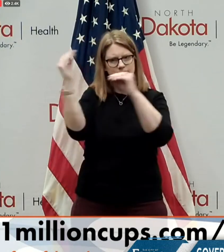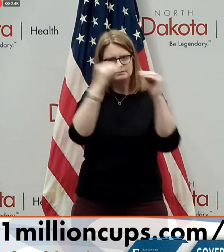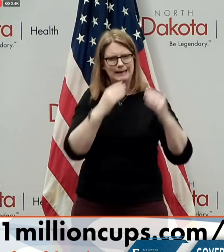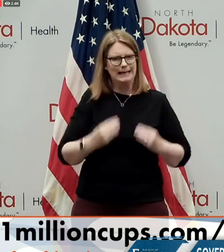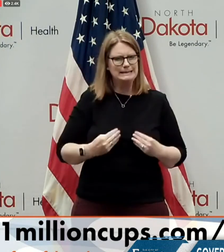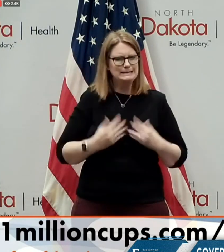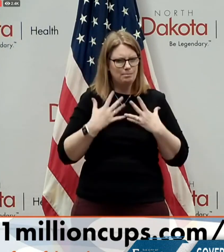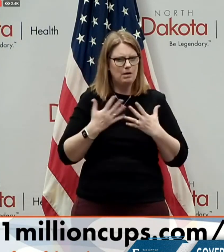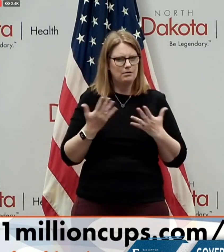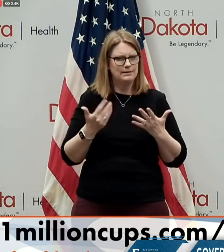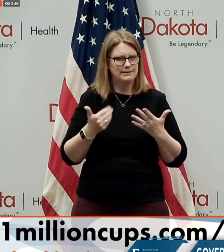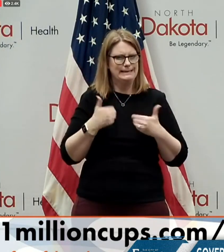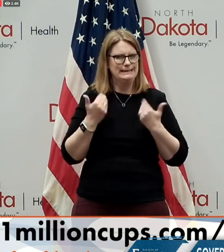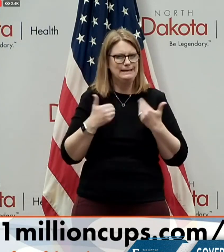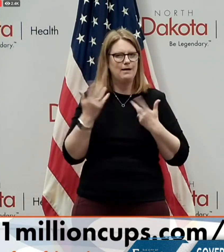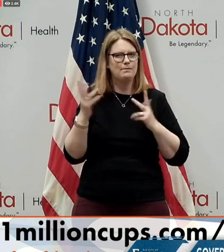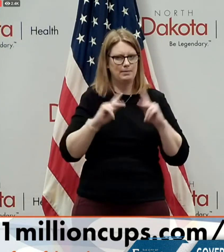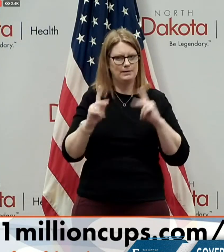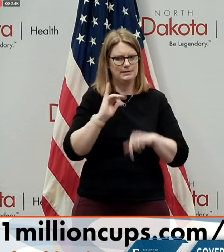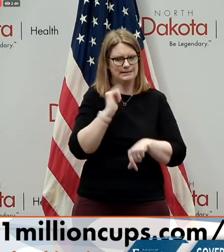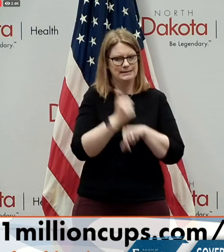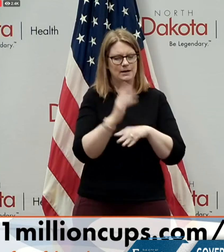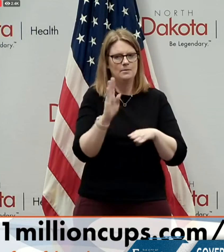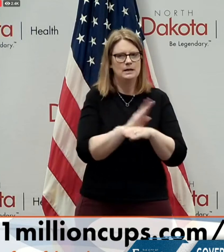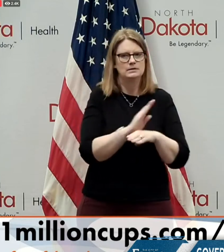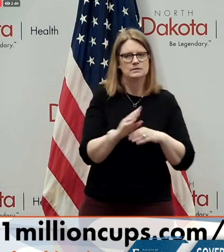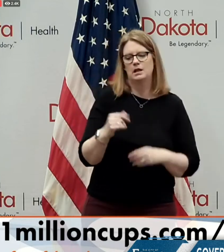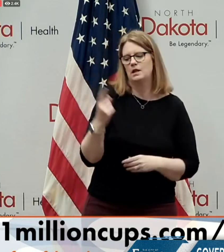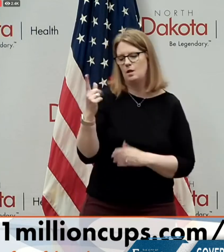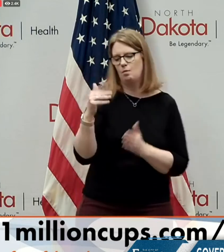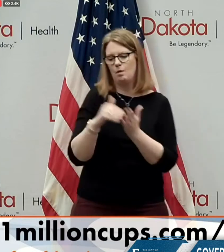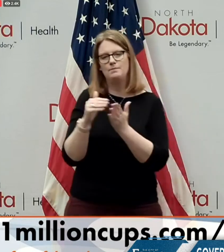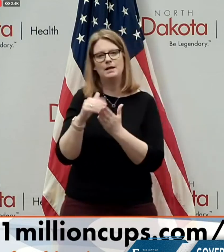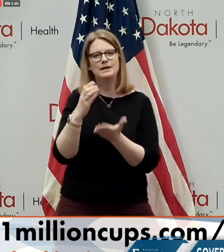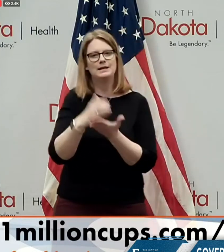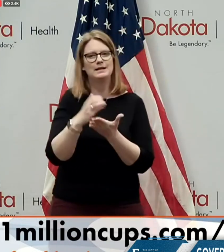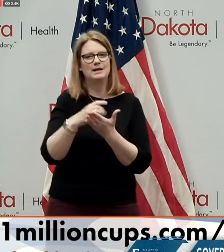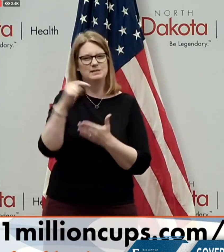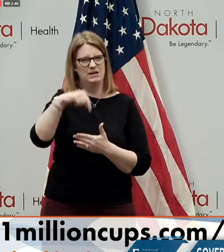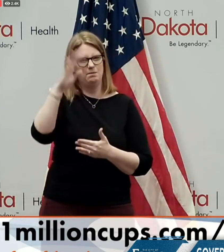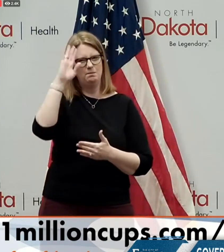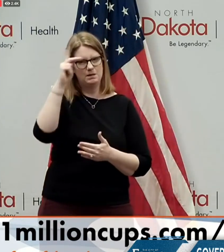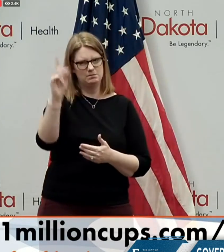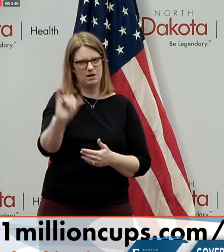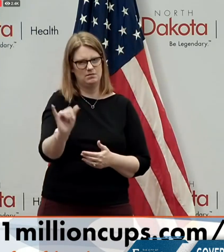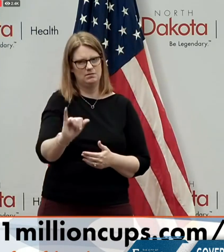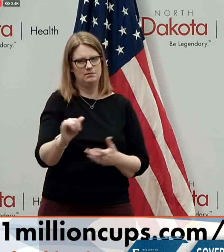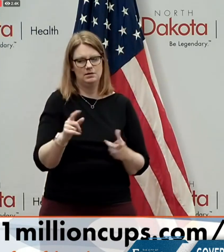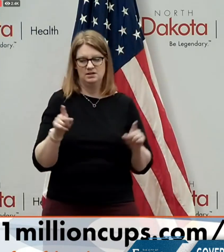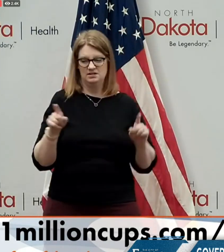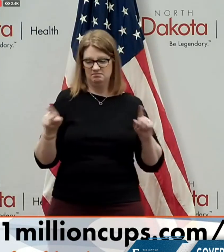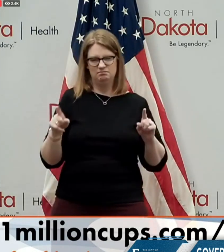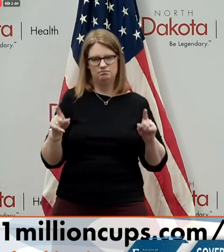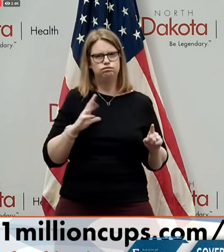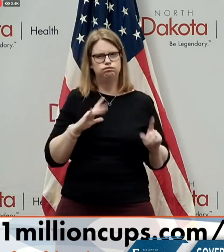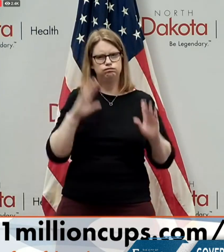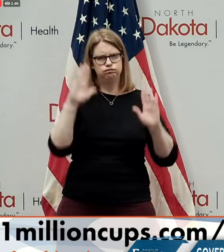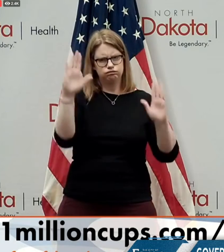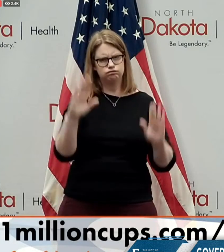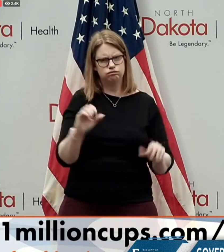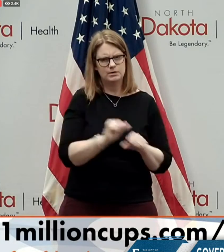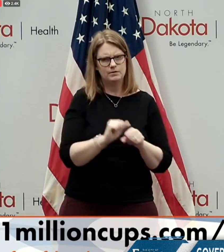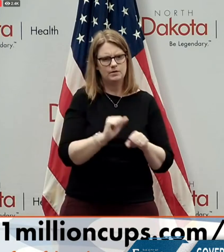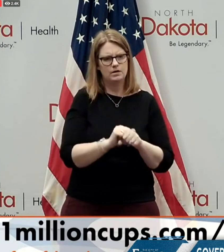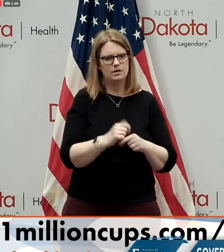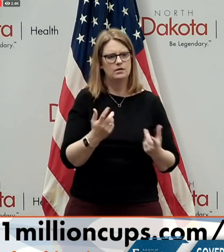inspiring young entrepreneurs. There's also 1 Million Cups that's very active in Bismarck. 2 great organizations doing great work, and you can also